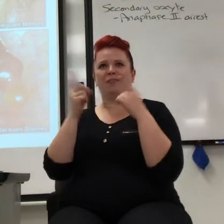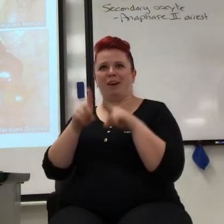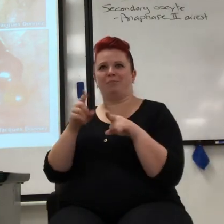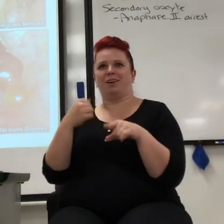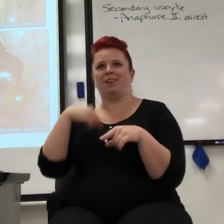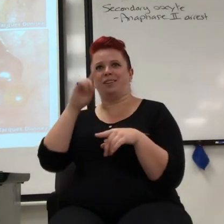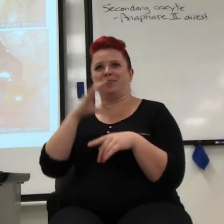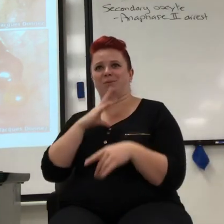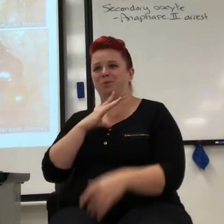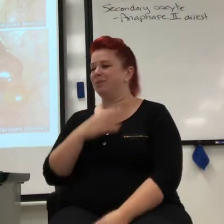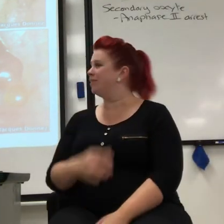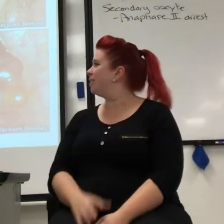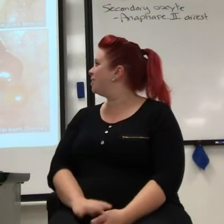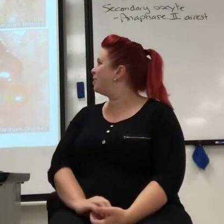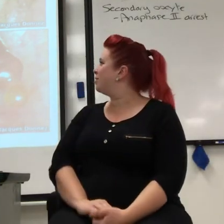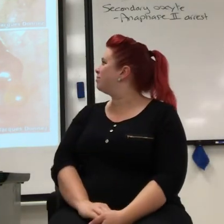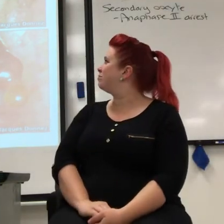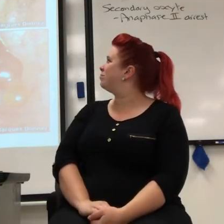Okay, ovulation.